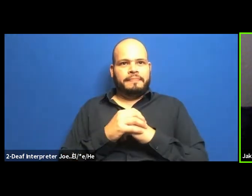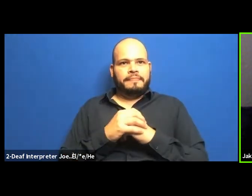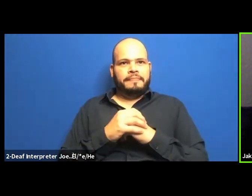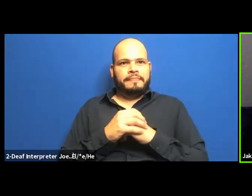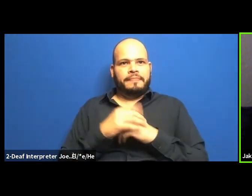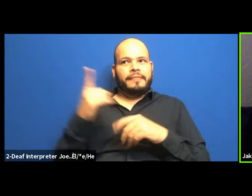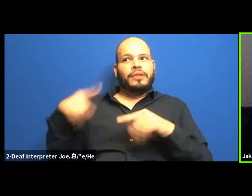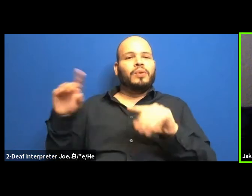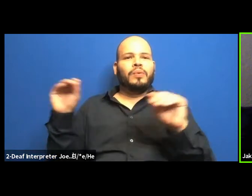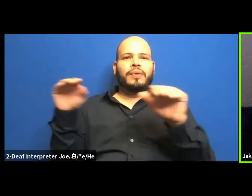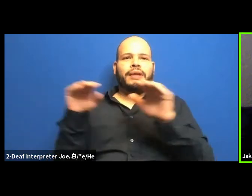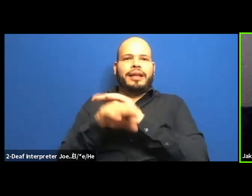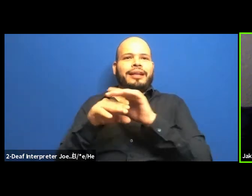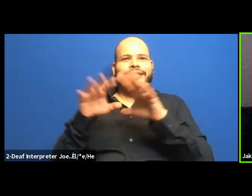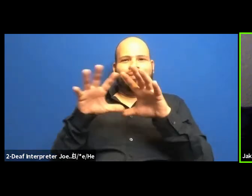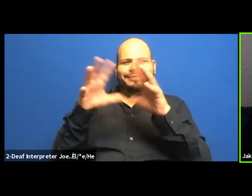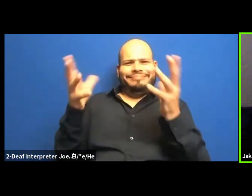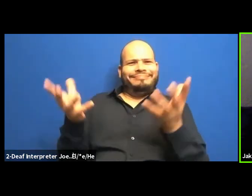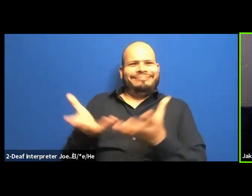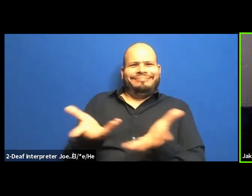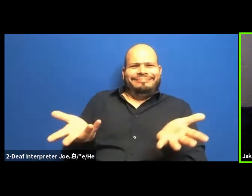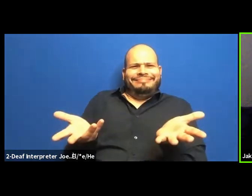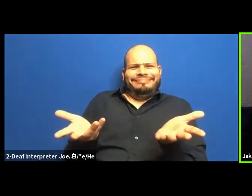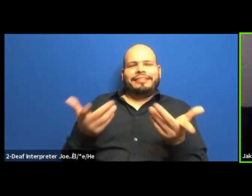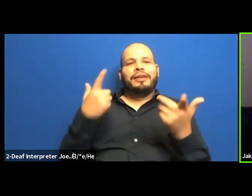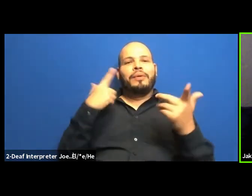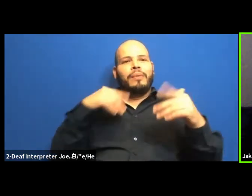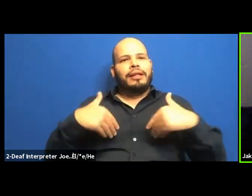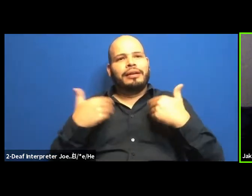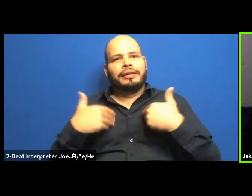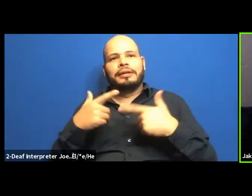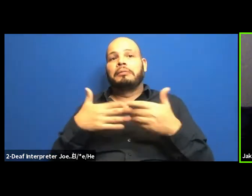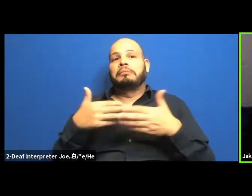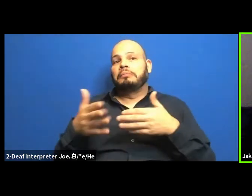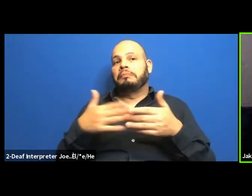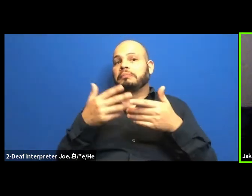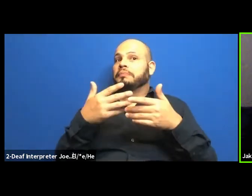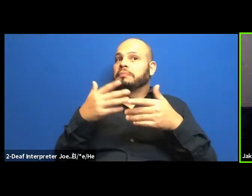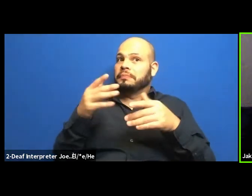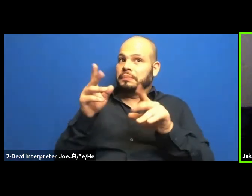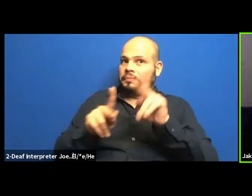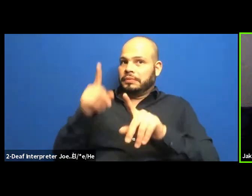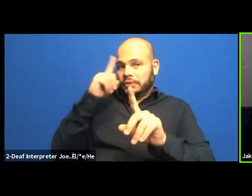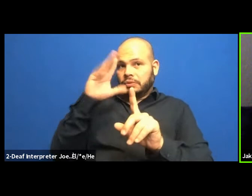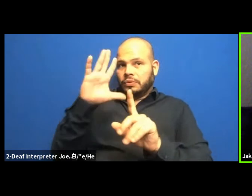this space, we are demonstrating to the younger people what it is that we feel like